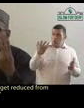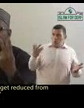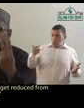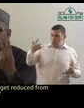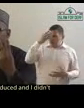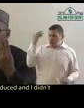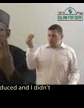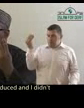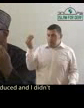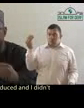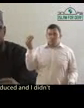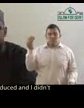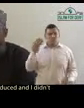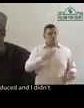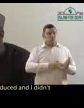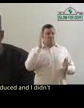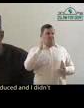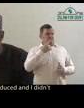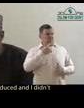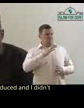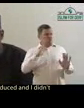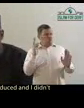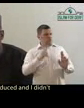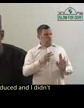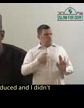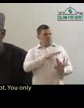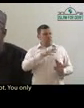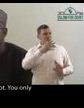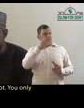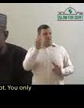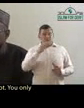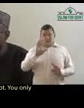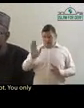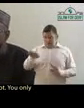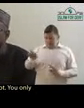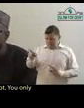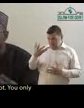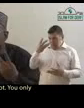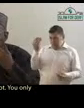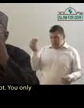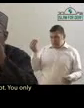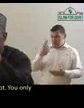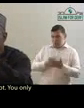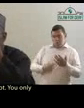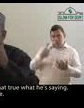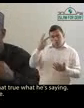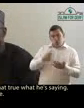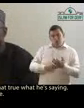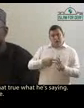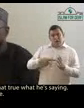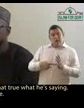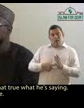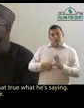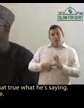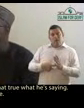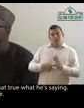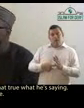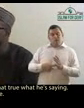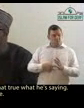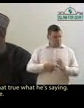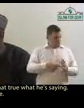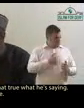did you forget? The Prophet said, it wasn't reduced and I didn't forget. The man said, yeah, you forgot. You only prayed 2. So he said to